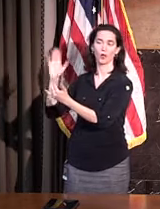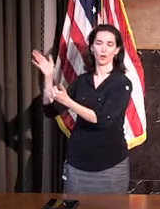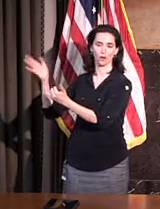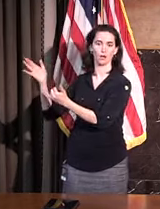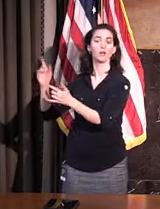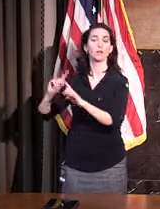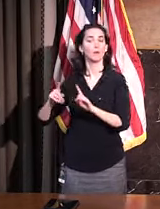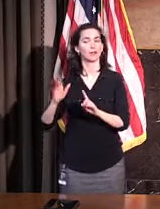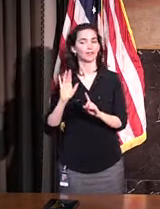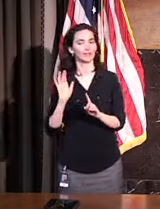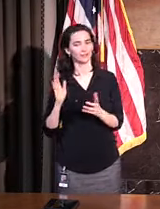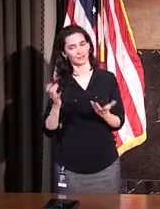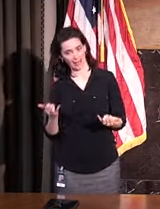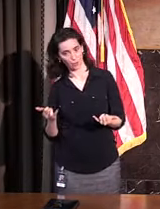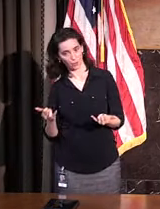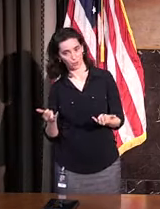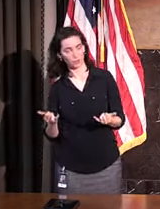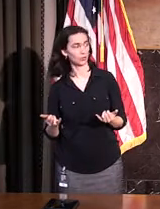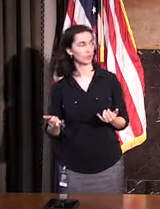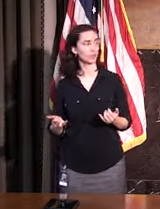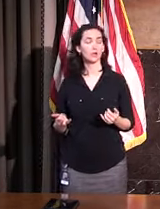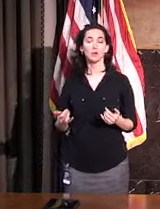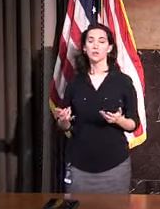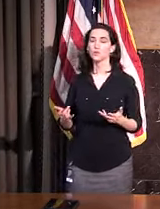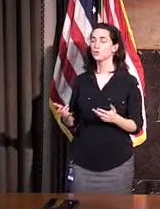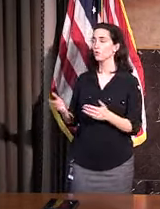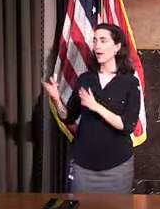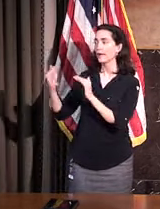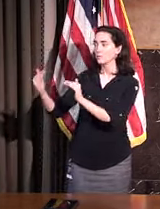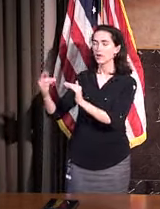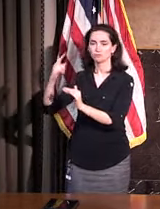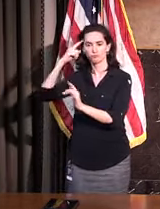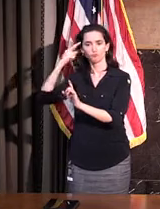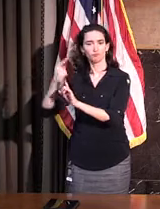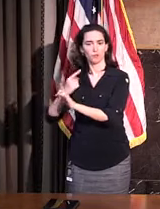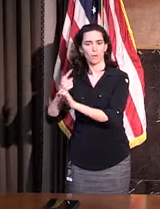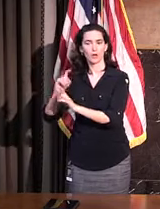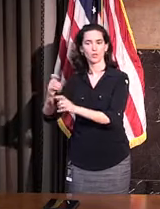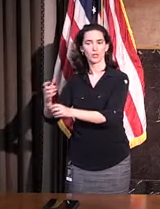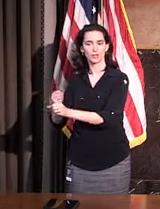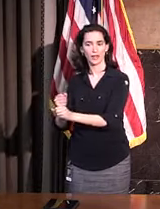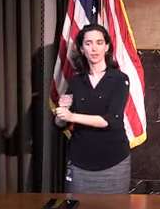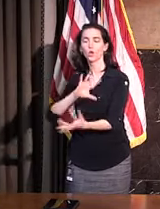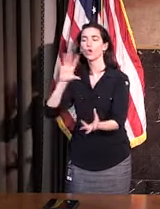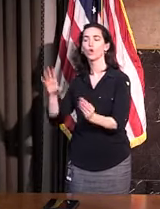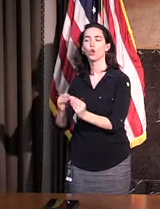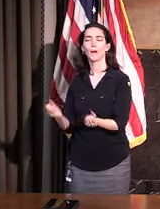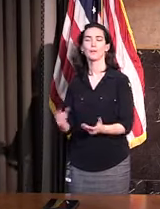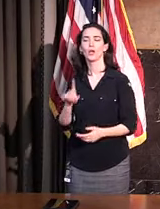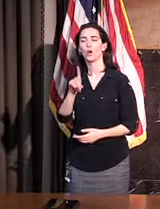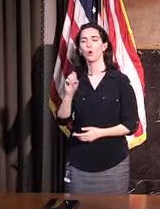what we can, that's a conservative estimate of what we can expect next week, which is totals to